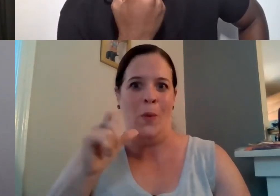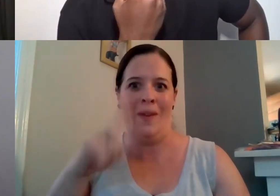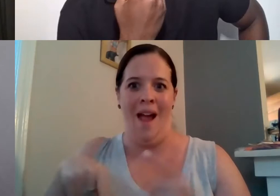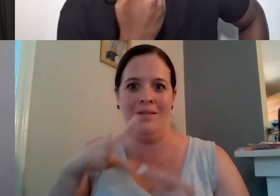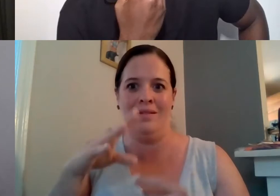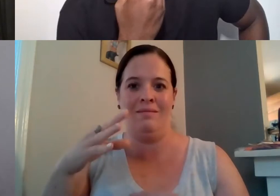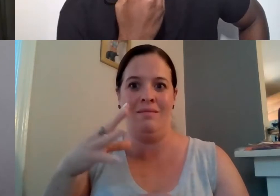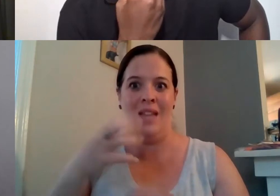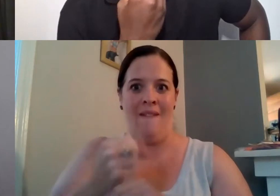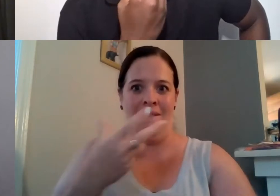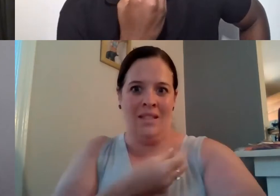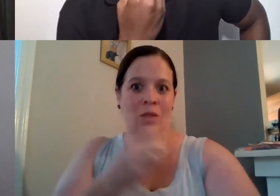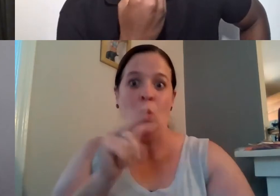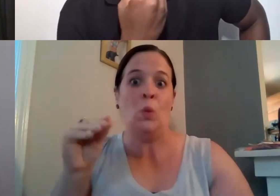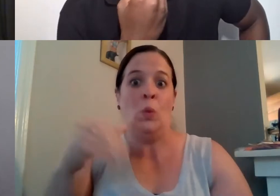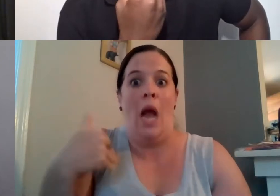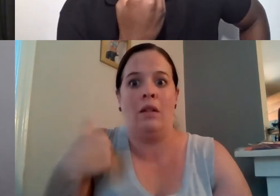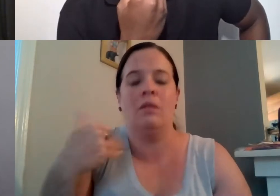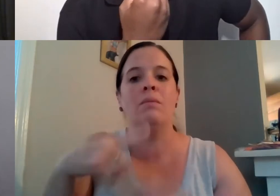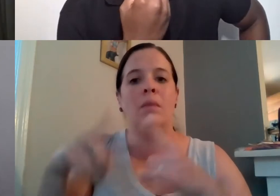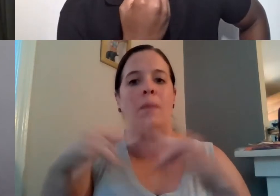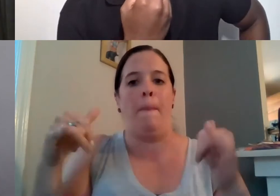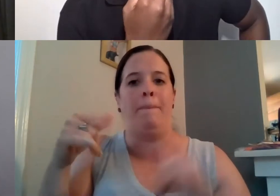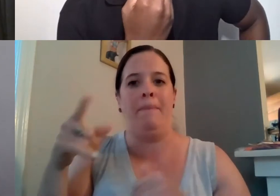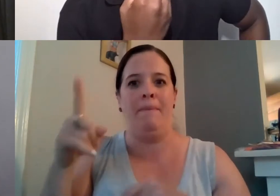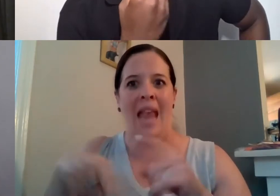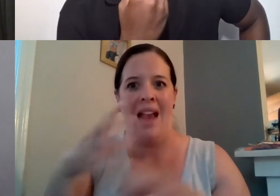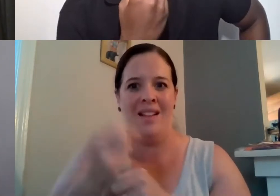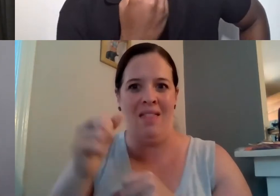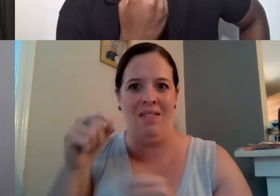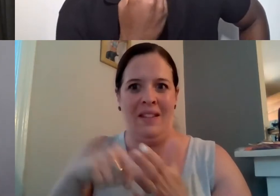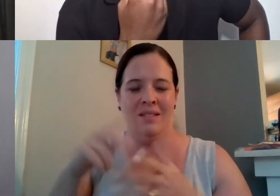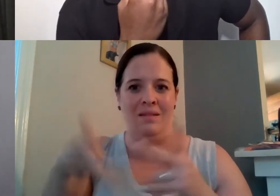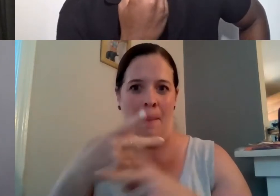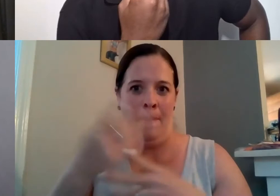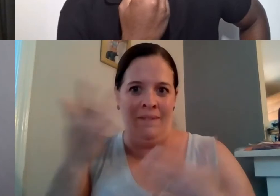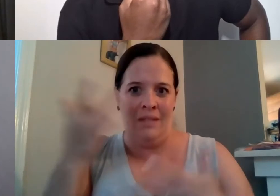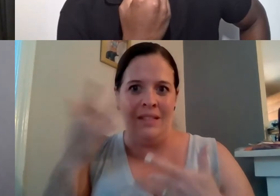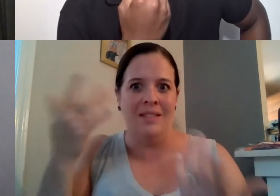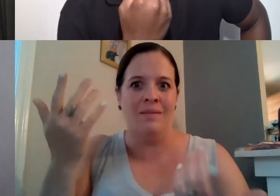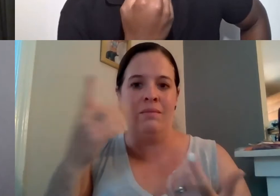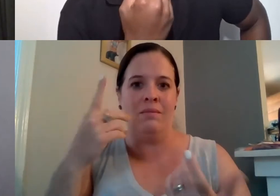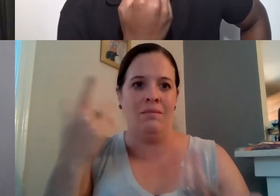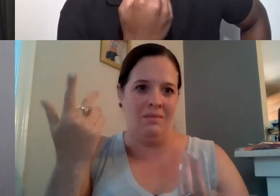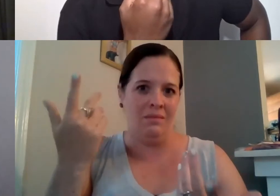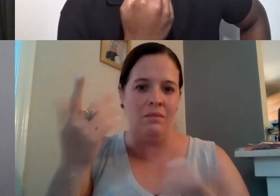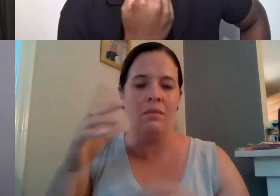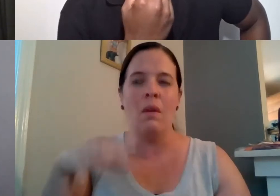be, like, I have a child who's too young to get vaccinated, and we're